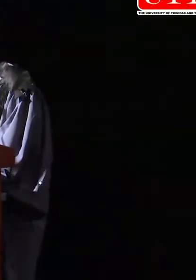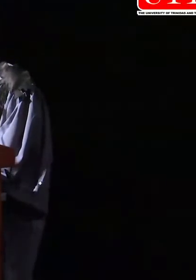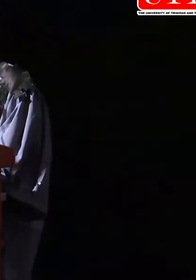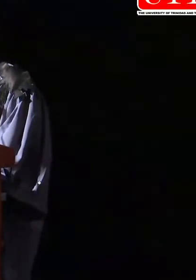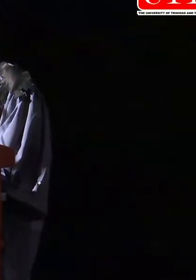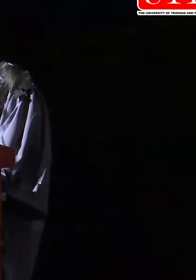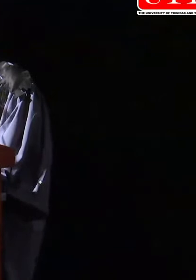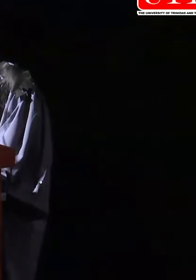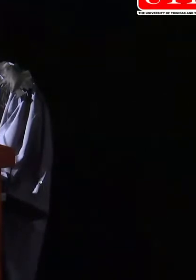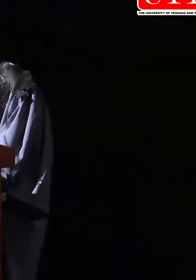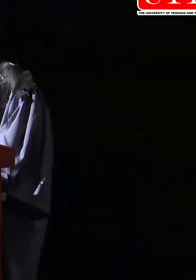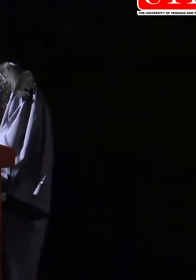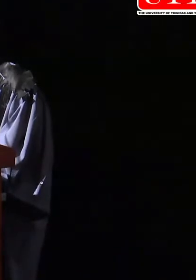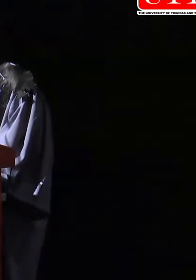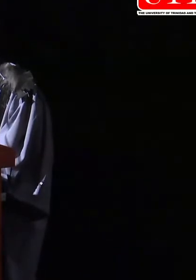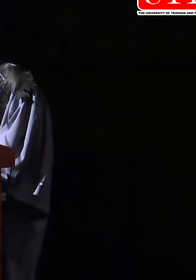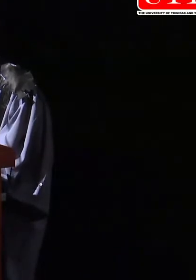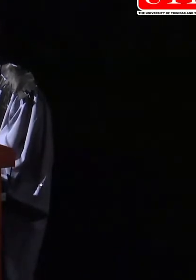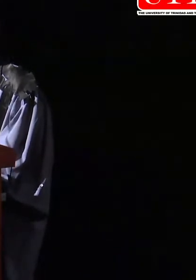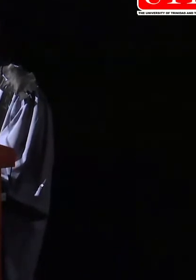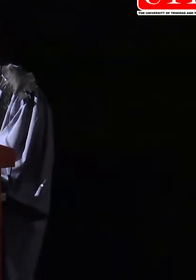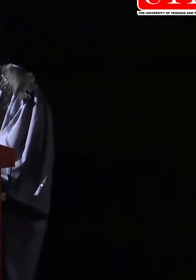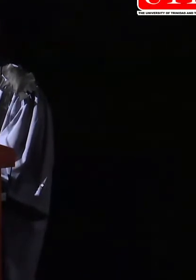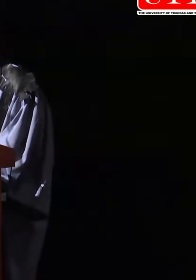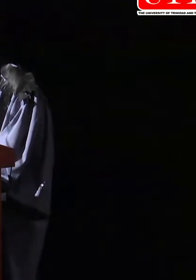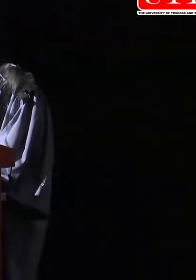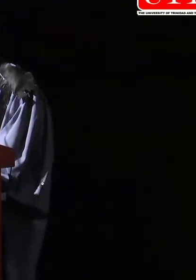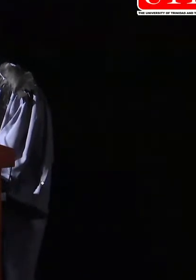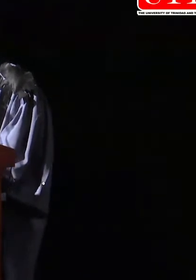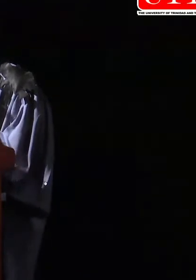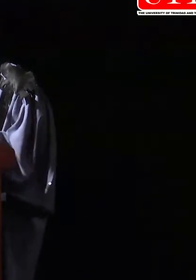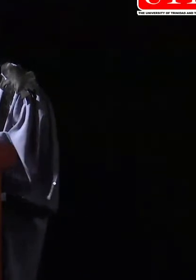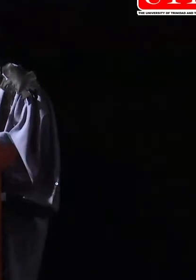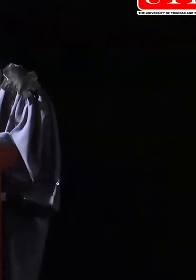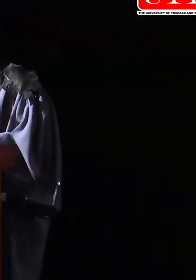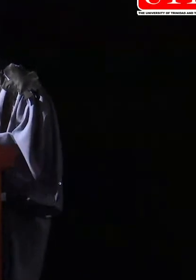Master of Science in Energy Engineering, specialization renewable energy,